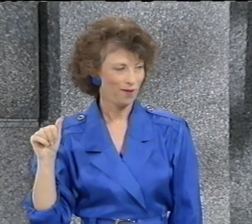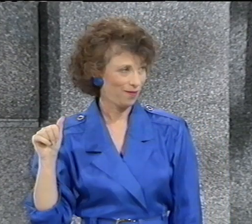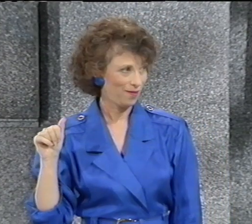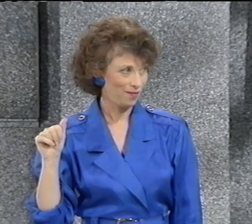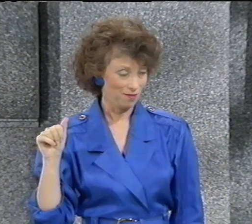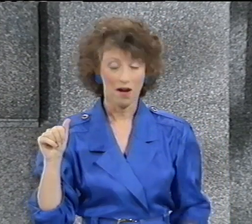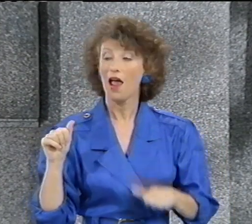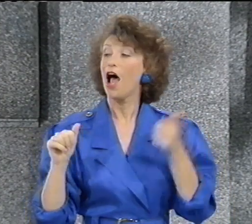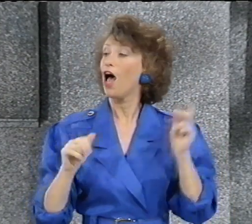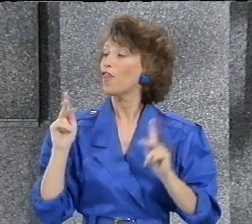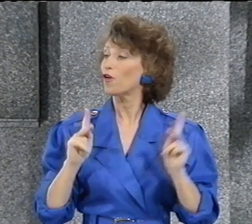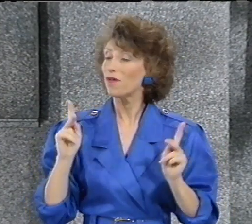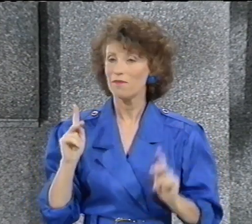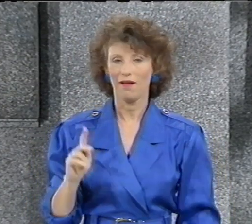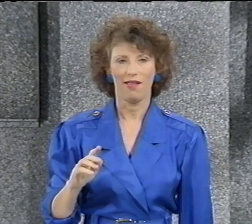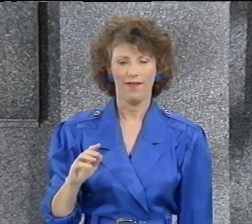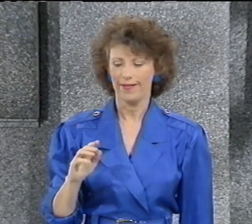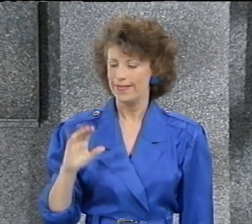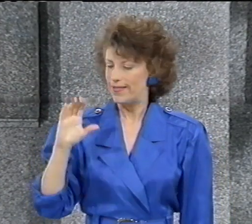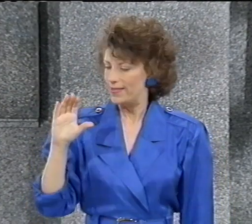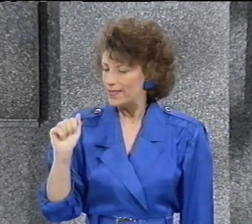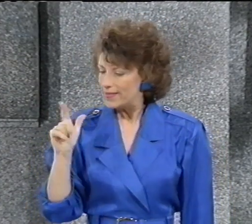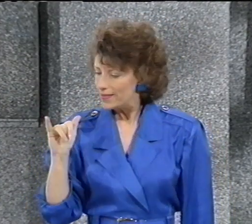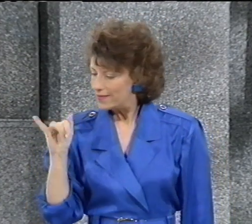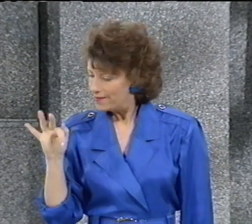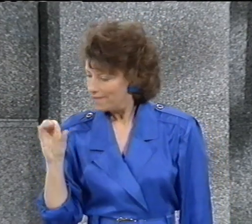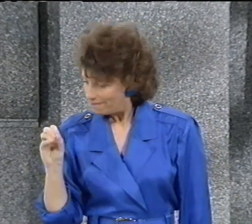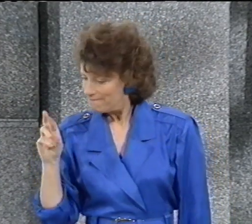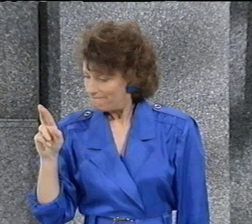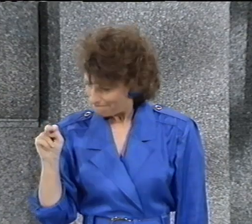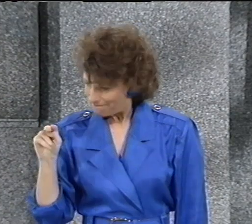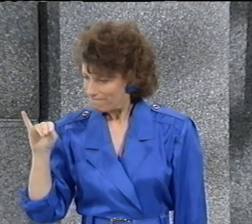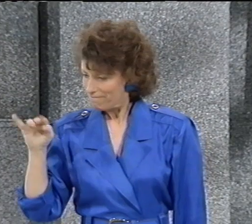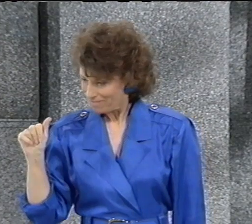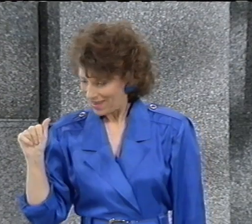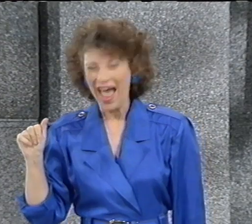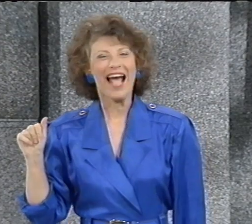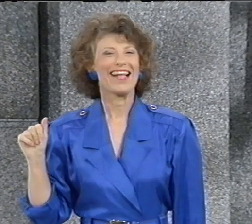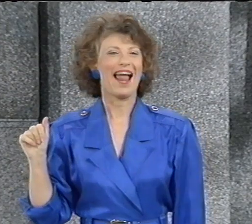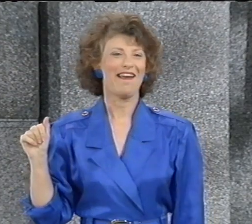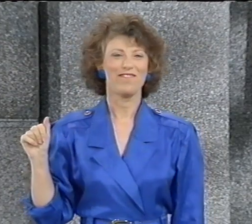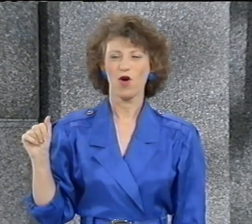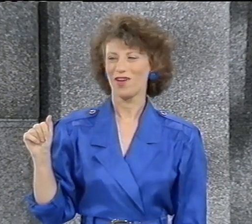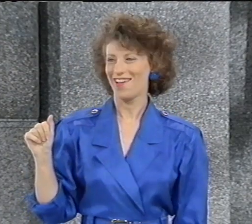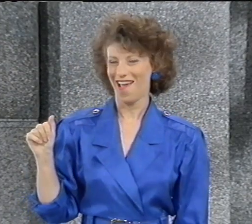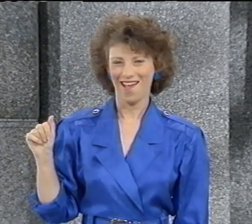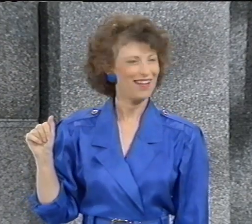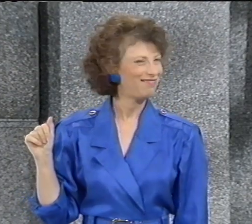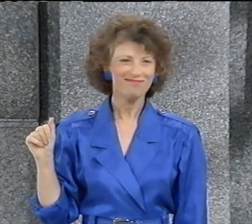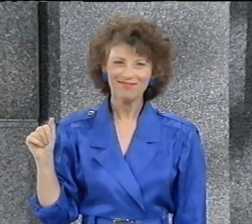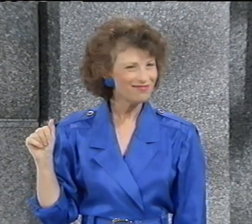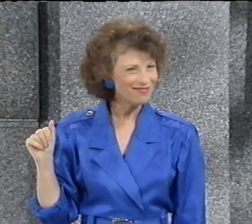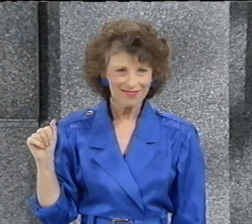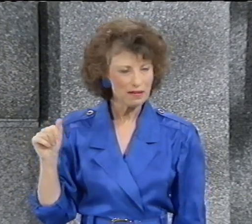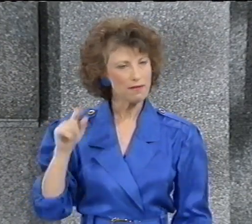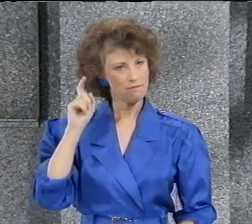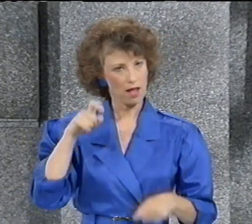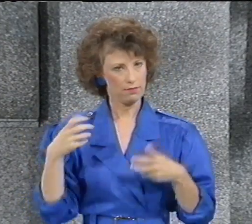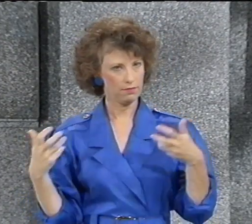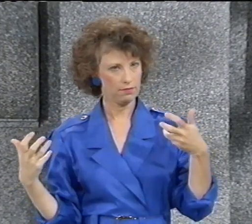Phew. Other people might fingerspell it first and then say California afterwards.